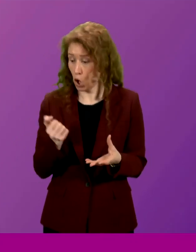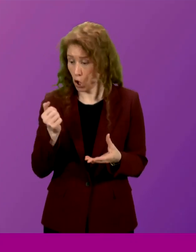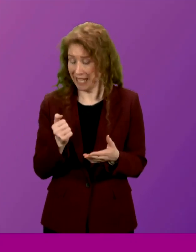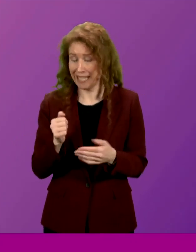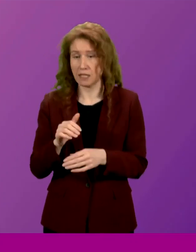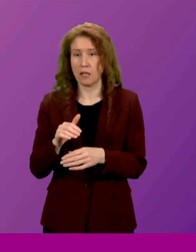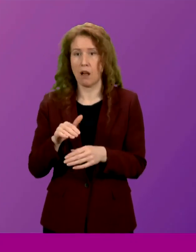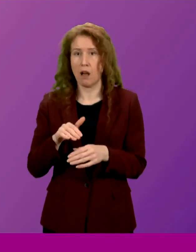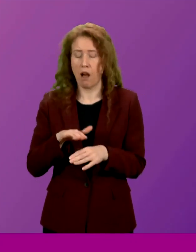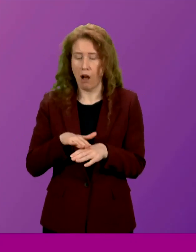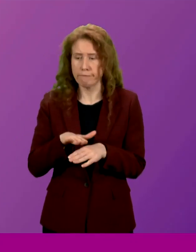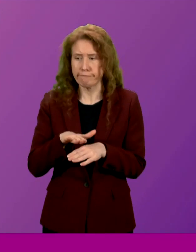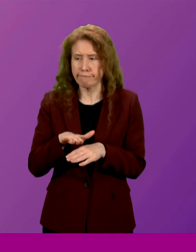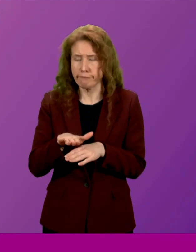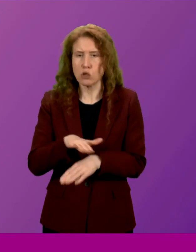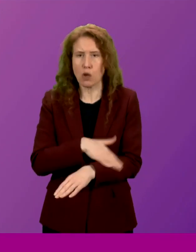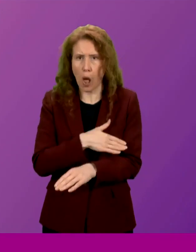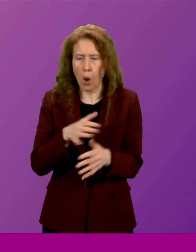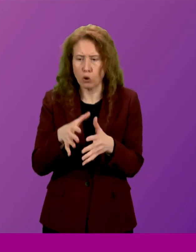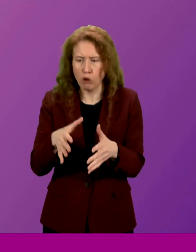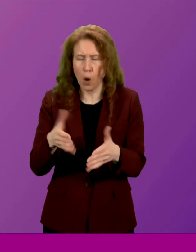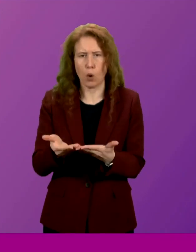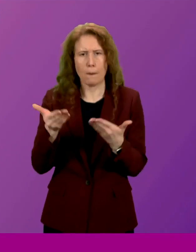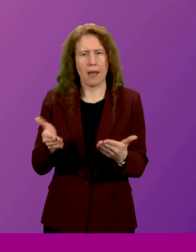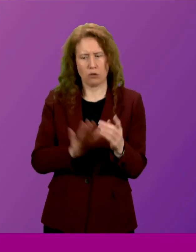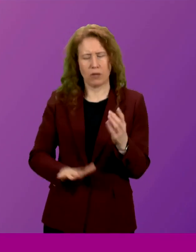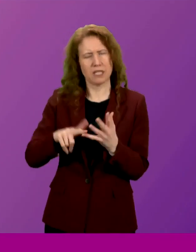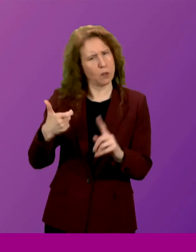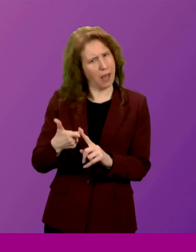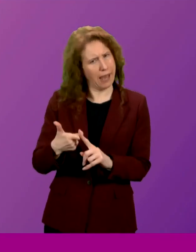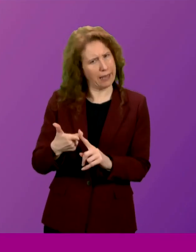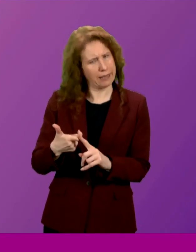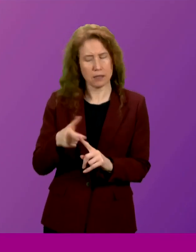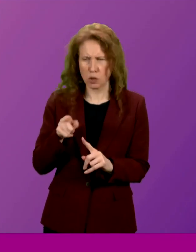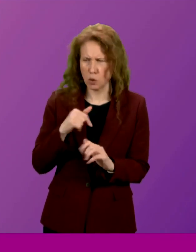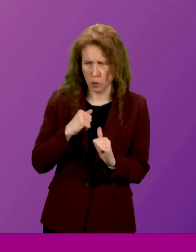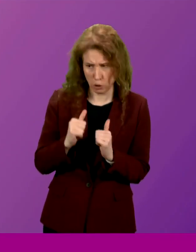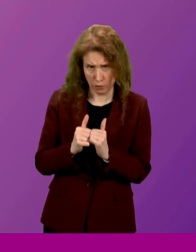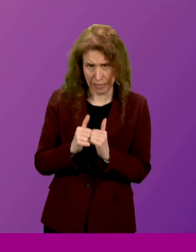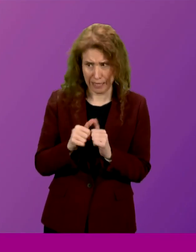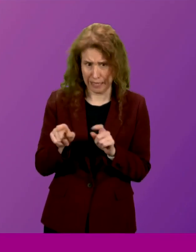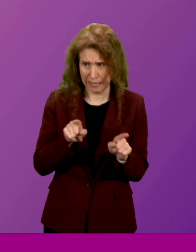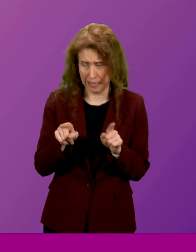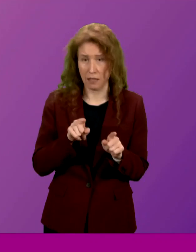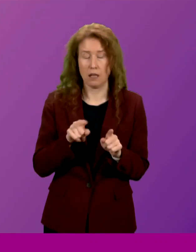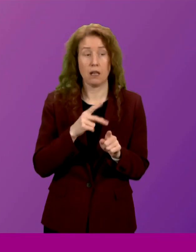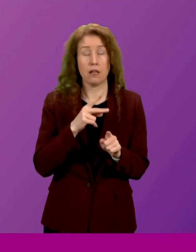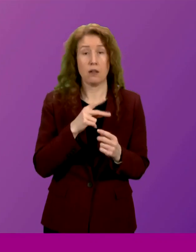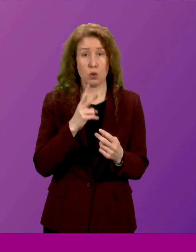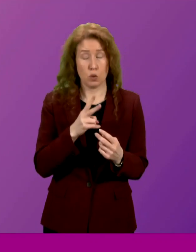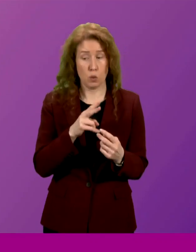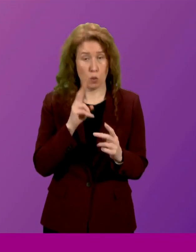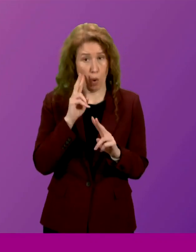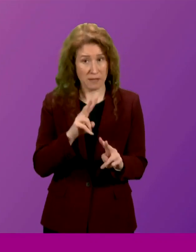less quickly in Scotland as they are in the rest of the United Kingdom. So does he agree with the two observations from